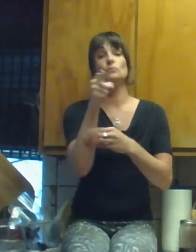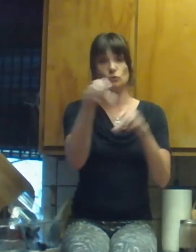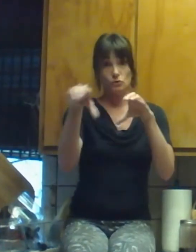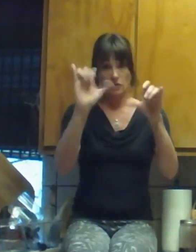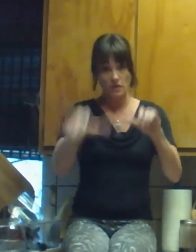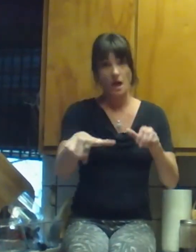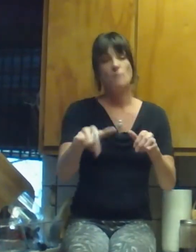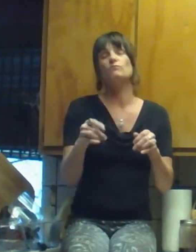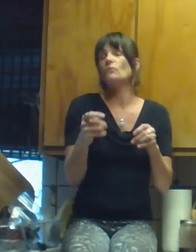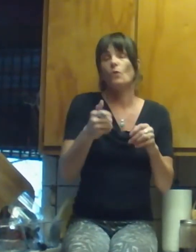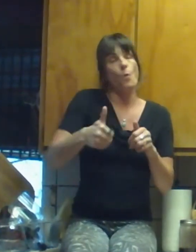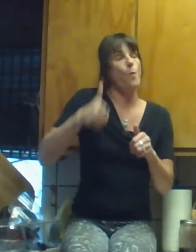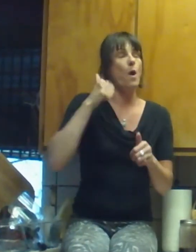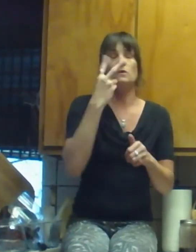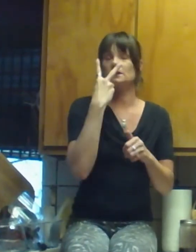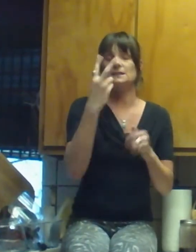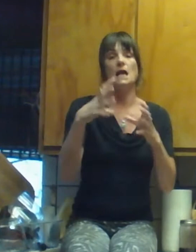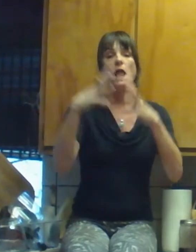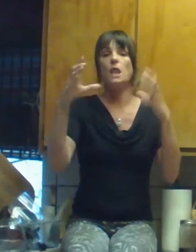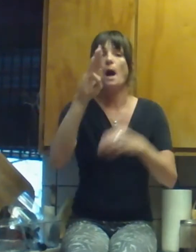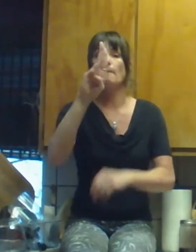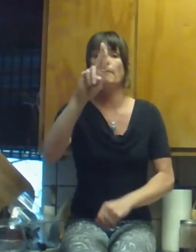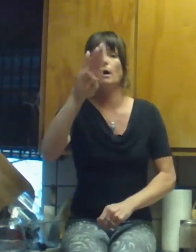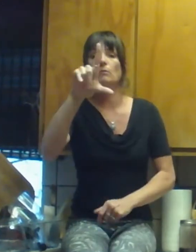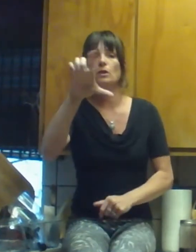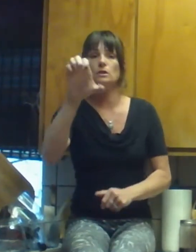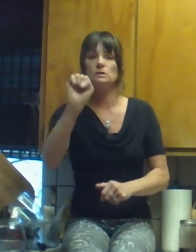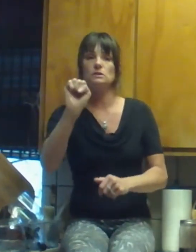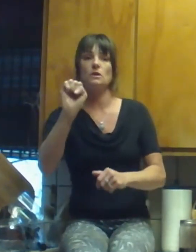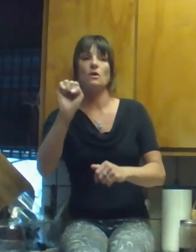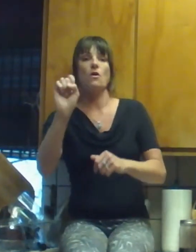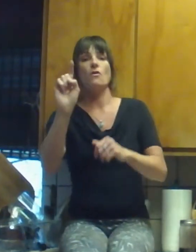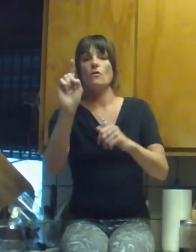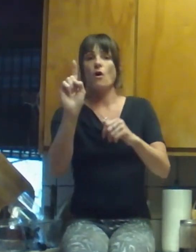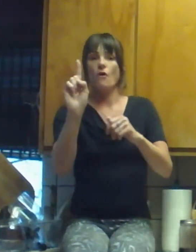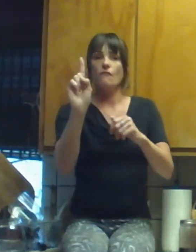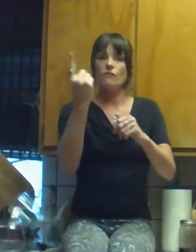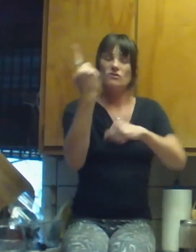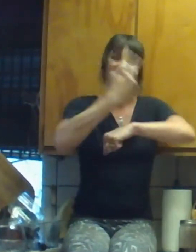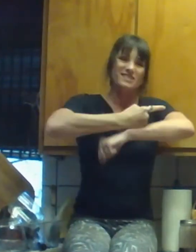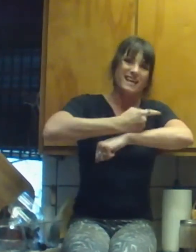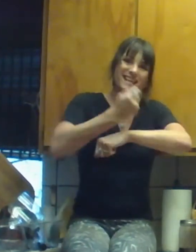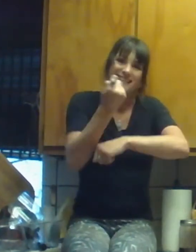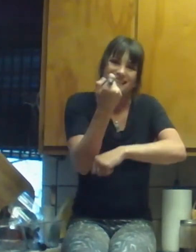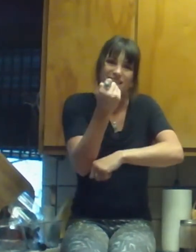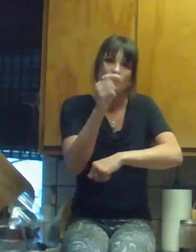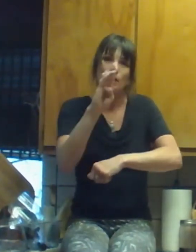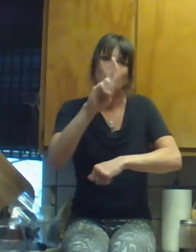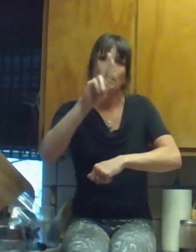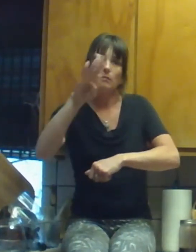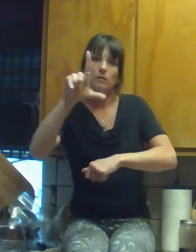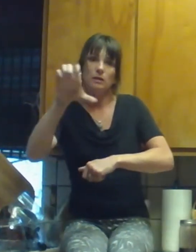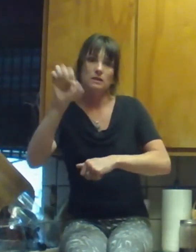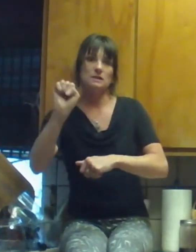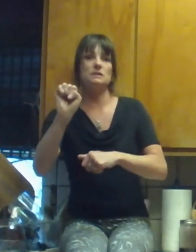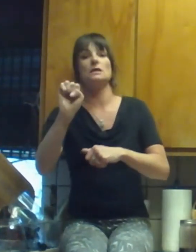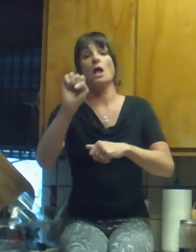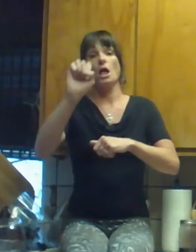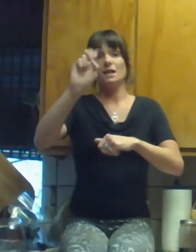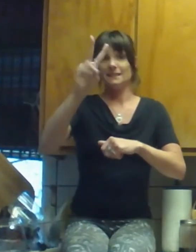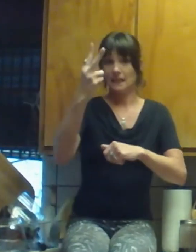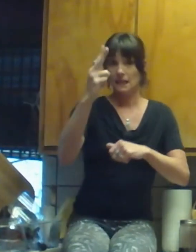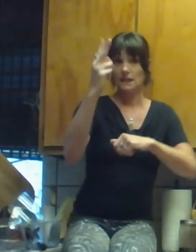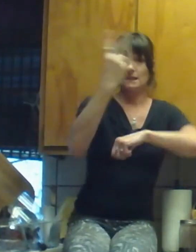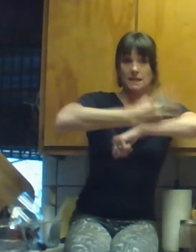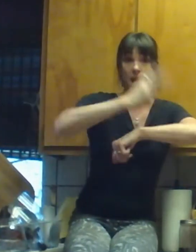first day. You do it again the next day. You start seeing some bubbles. The 3rd day, the 4th day, maybe you see a lot more bubbles. Pretty soon, the 6th day, you smell it.